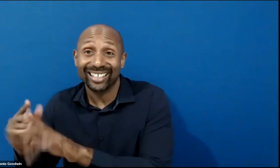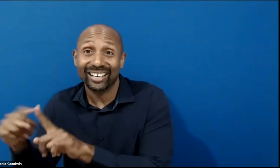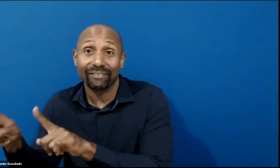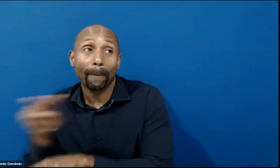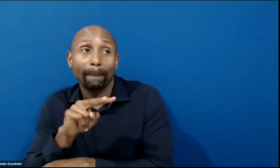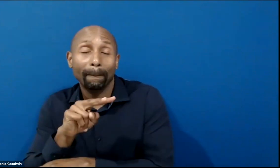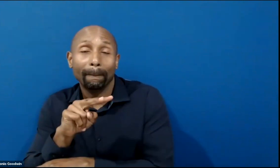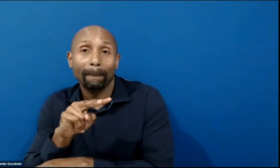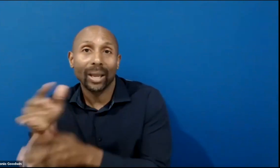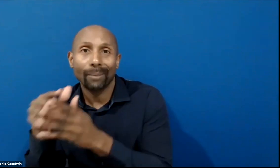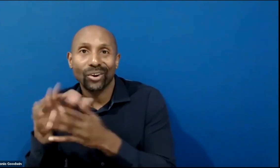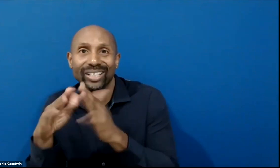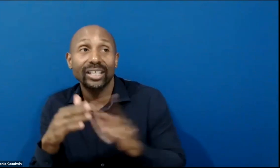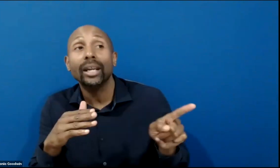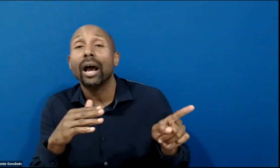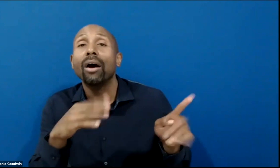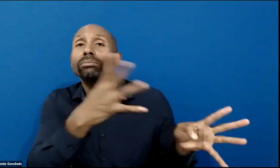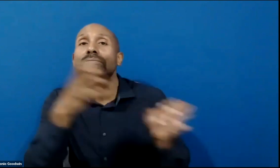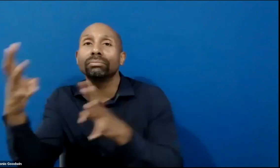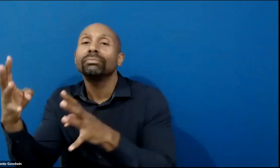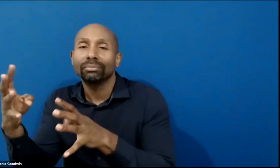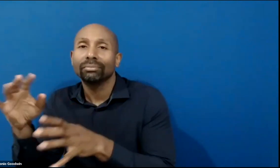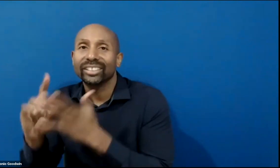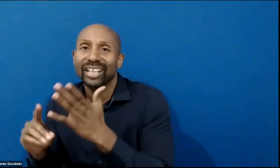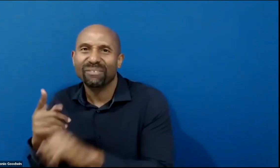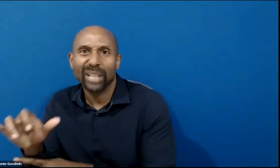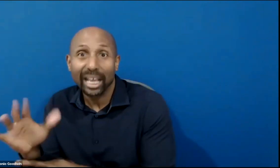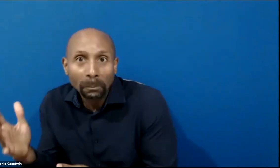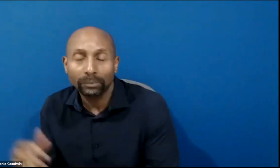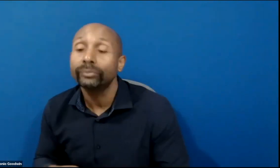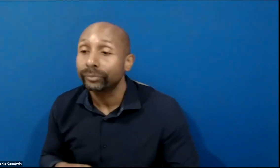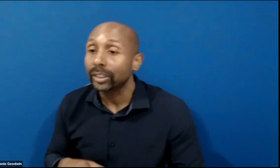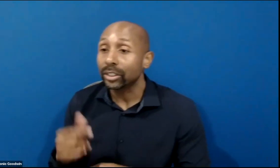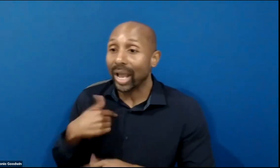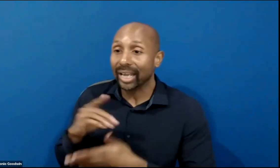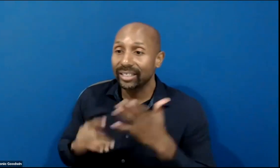of the urban debate in Bogotá, and we designed a strategy that